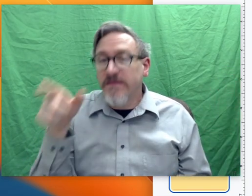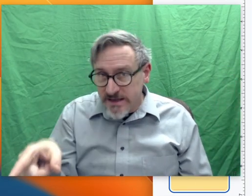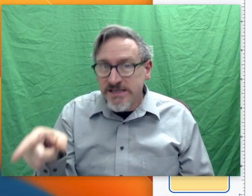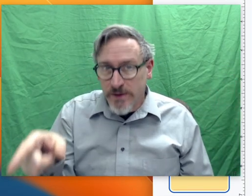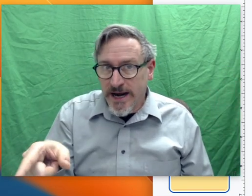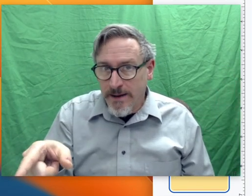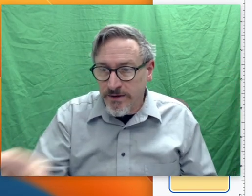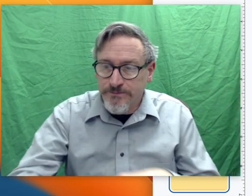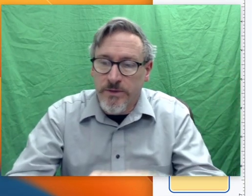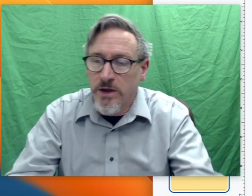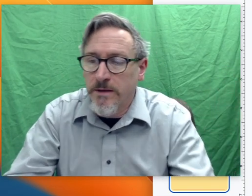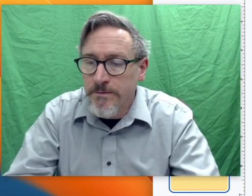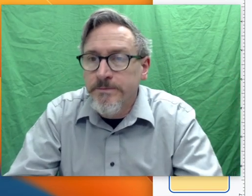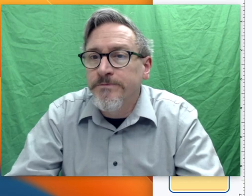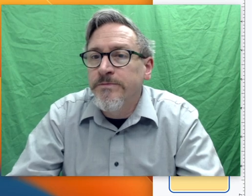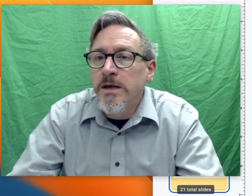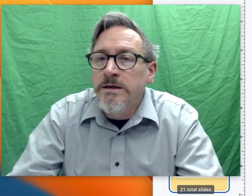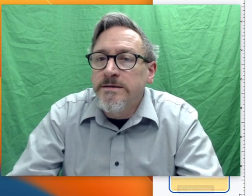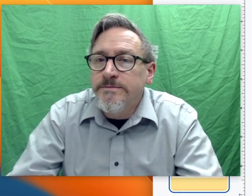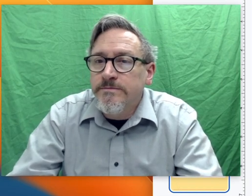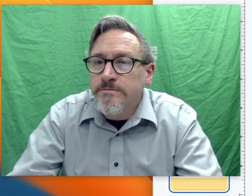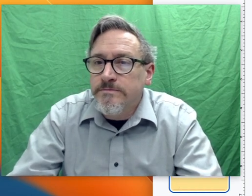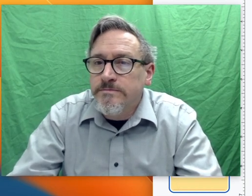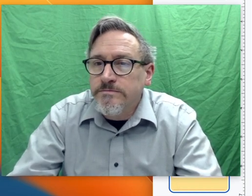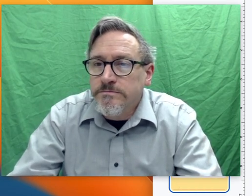event, this is when it happened. Okay.